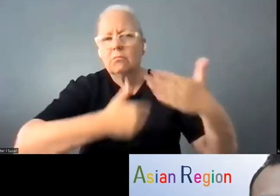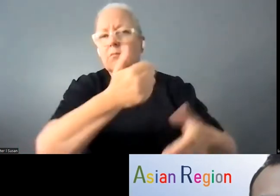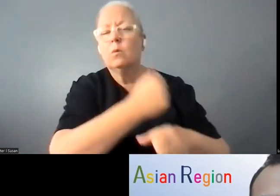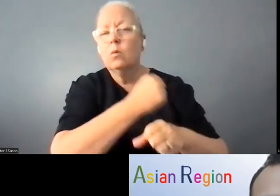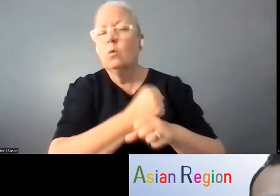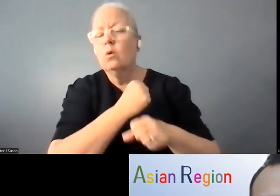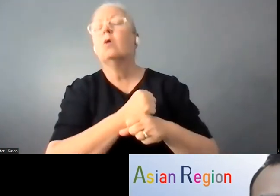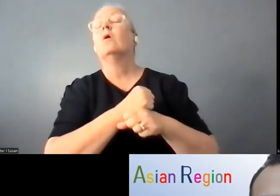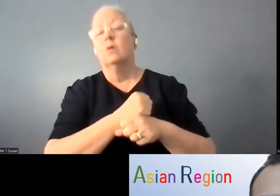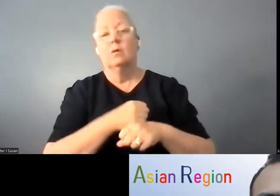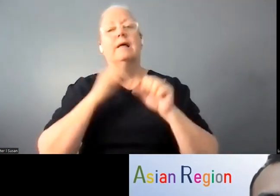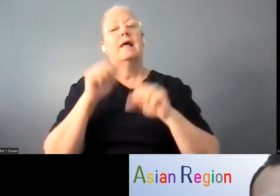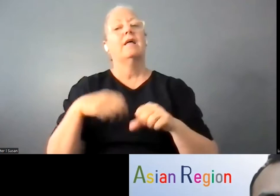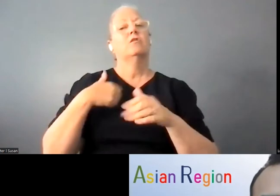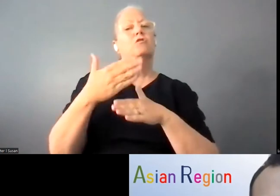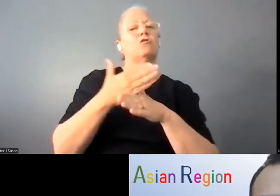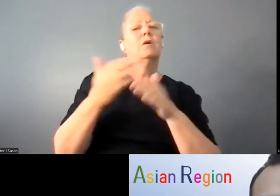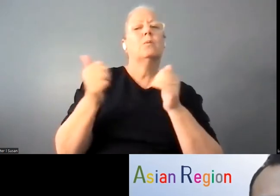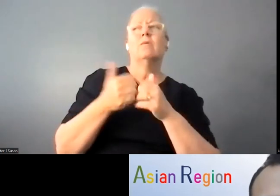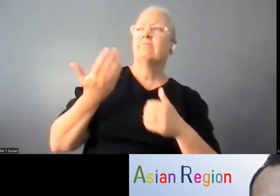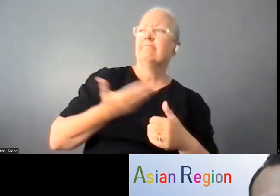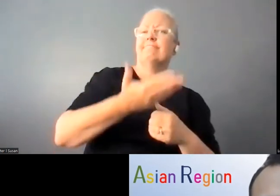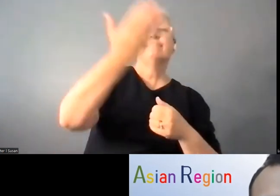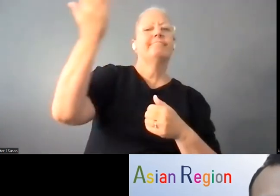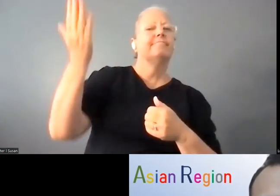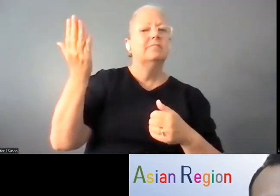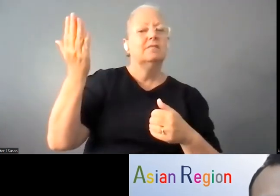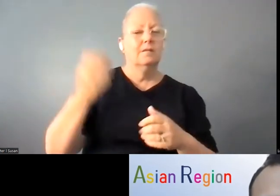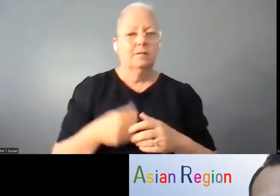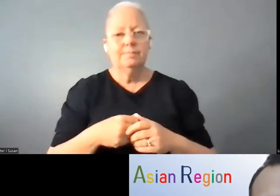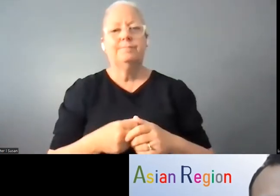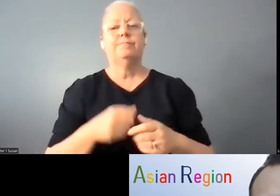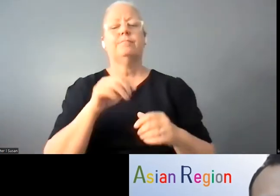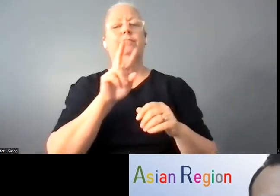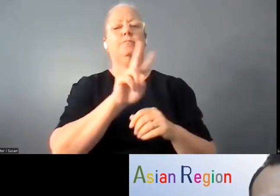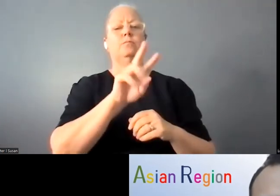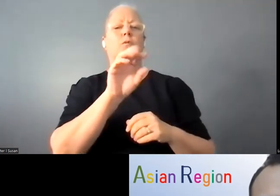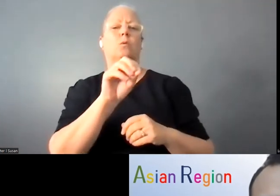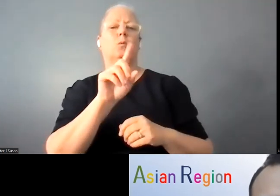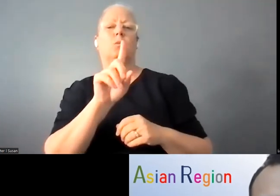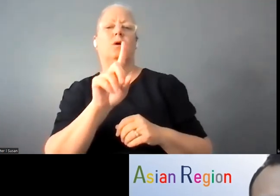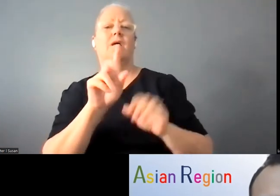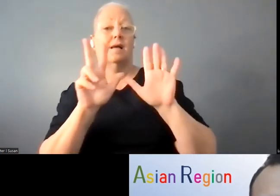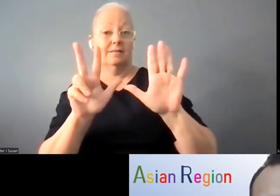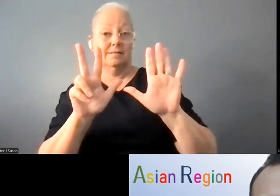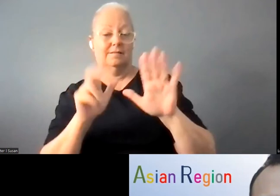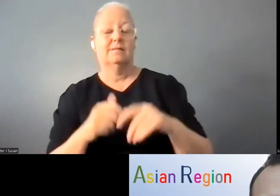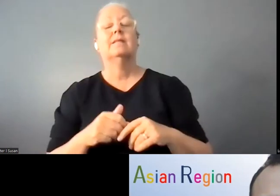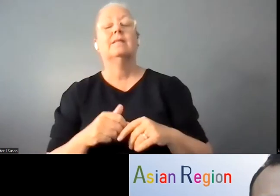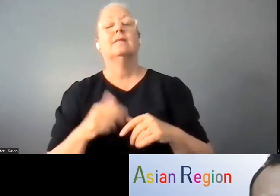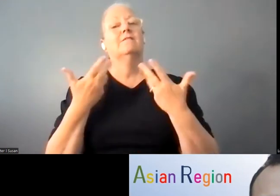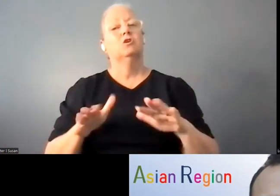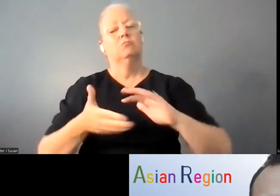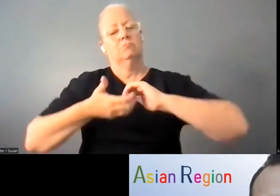the external larger world. In 2018, you know, we collaborated with